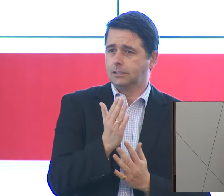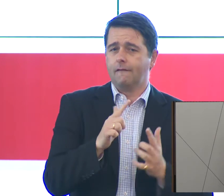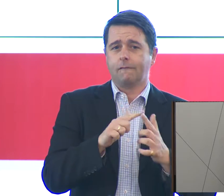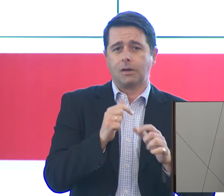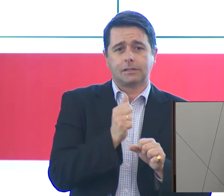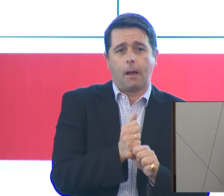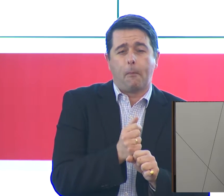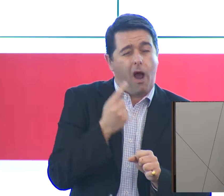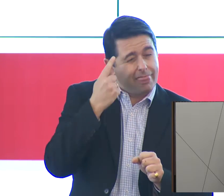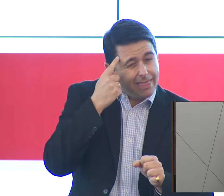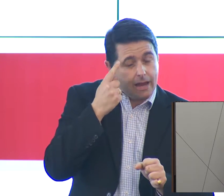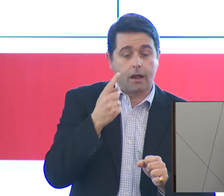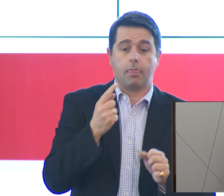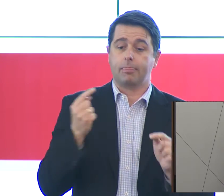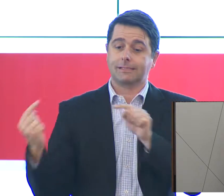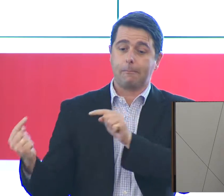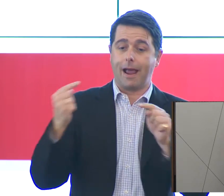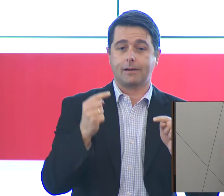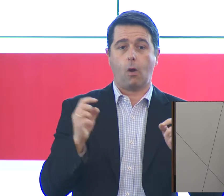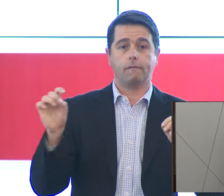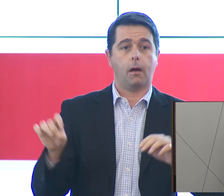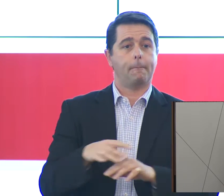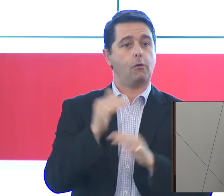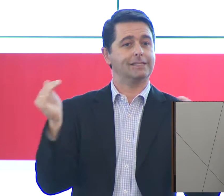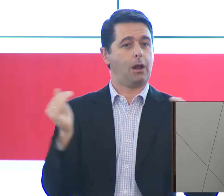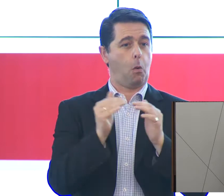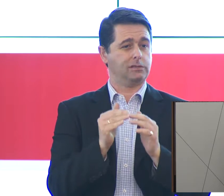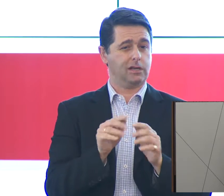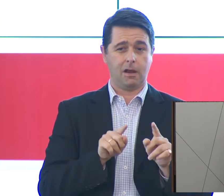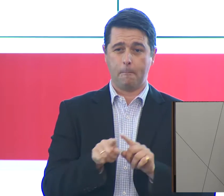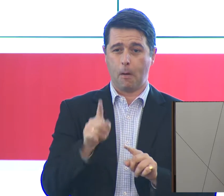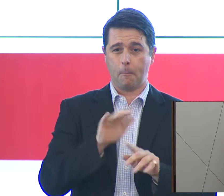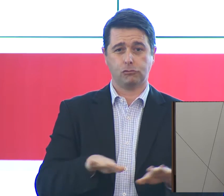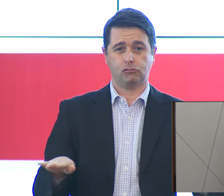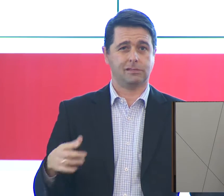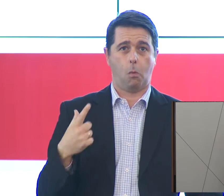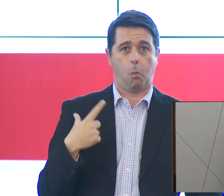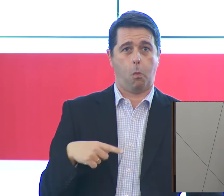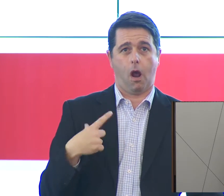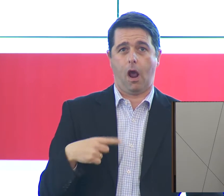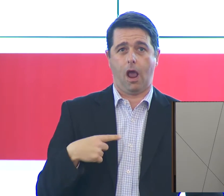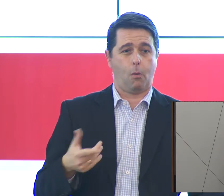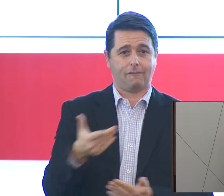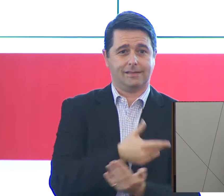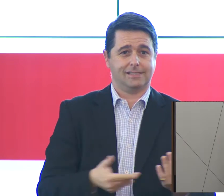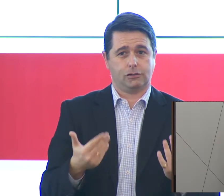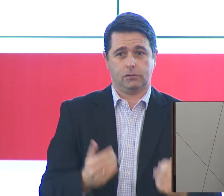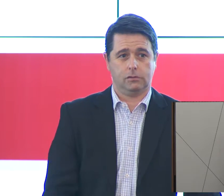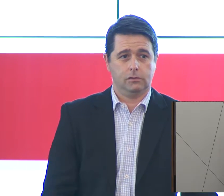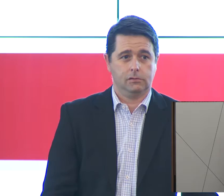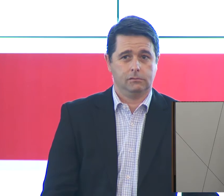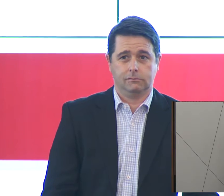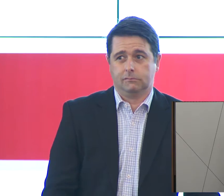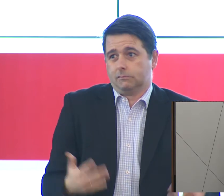about discussing human rights, for example, I think the debate of marriage equality, most children are like, why are we having